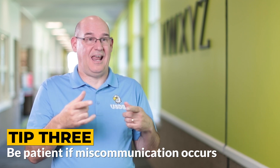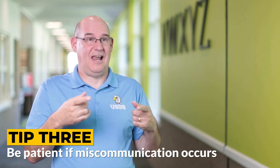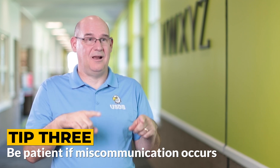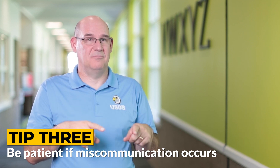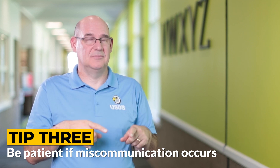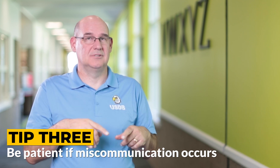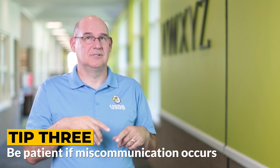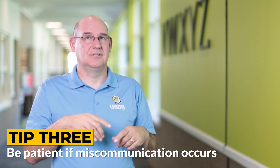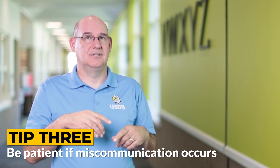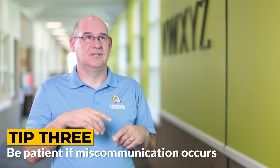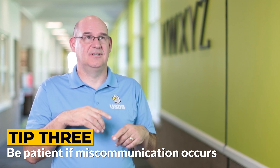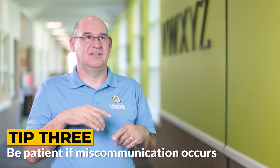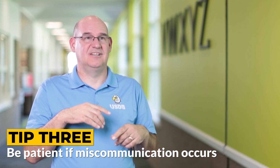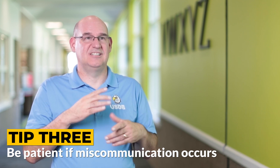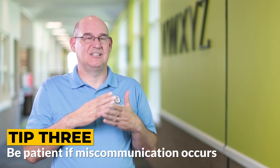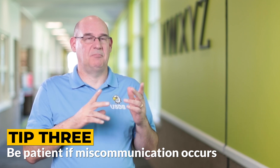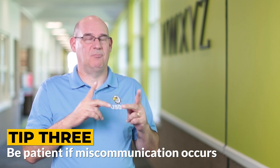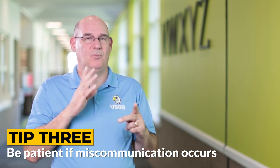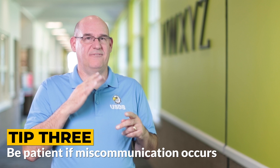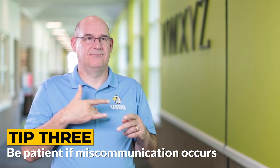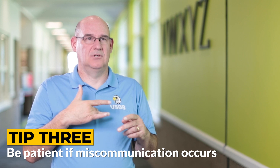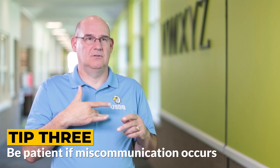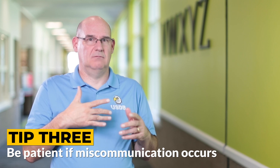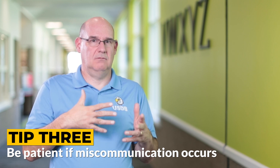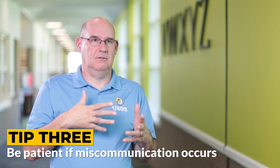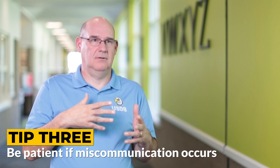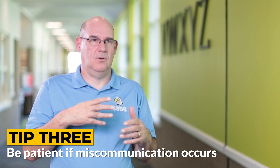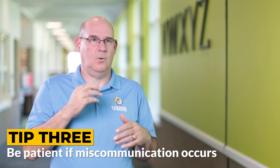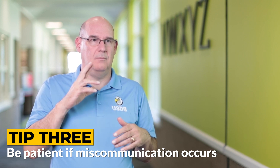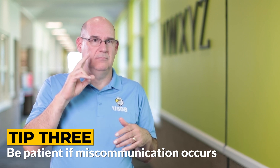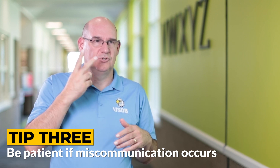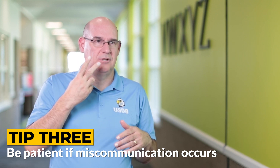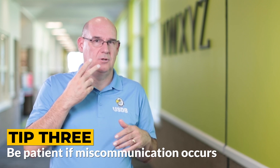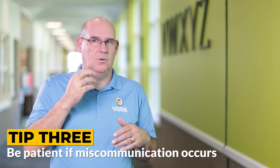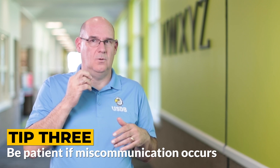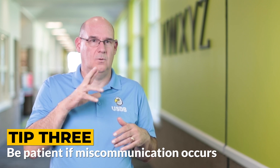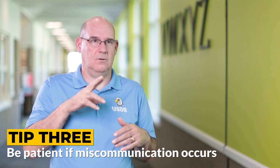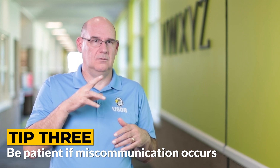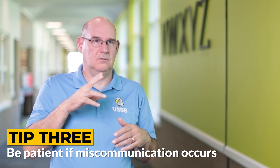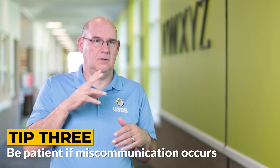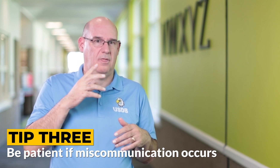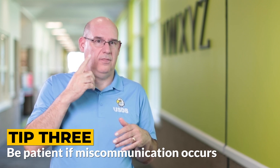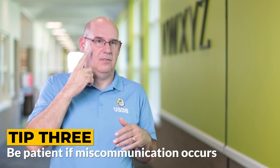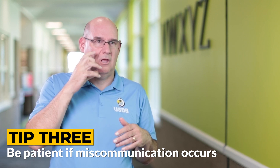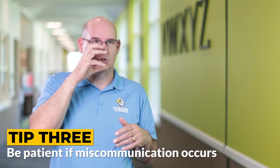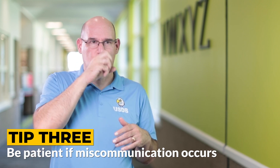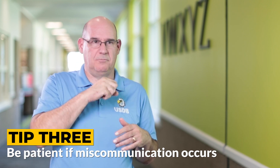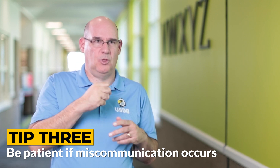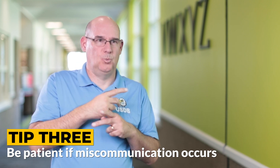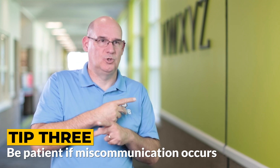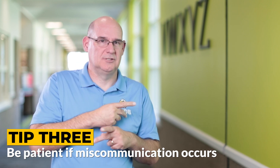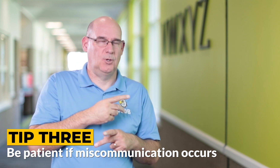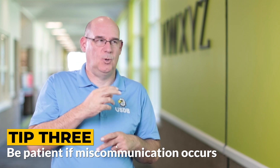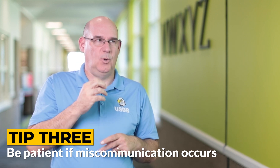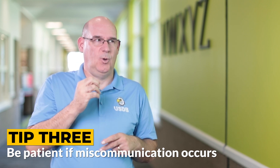And when they happen, some people feel scared or they're worried about the misinterpretation,